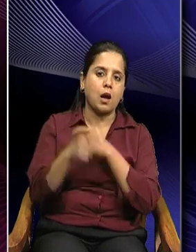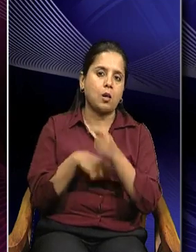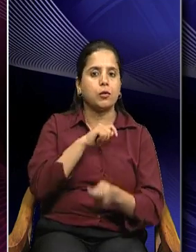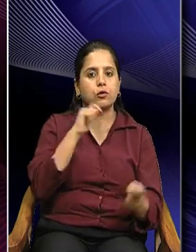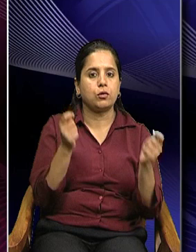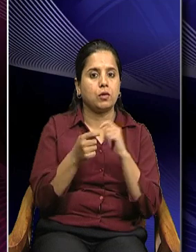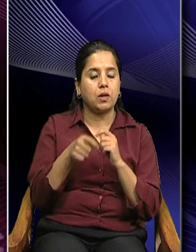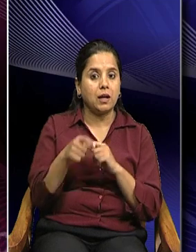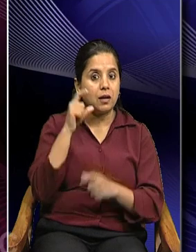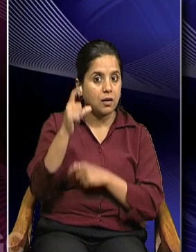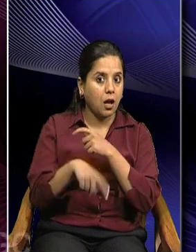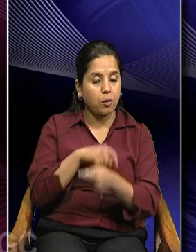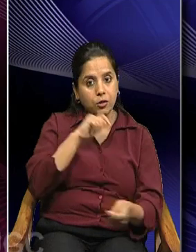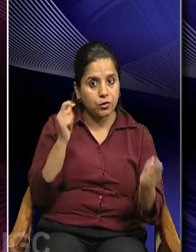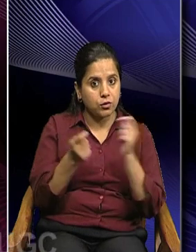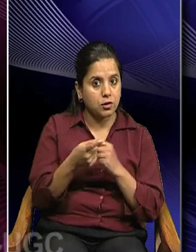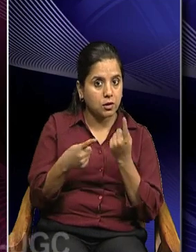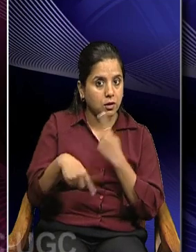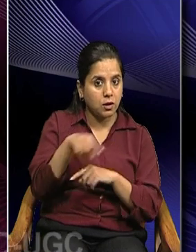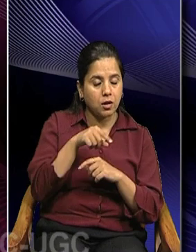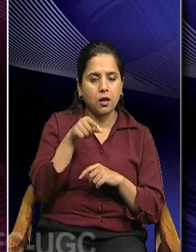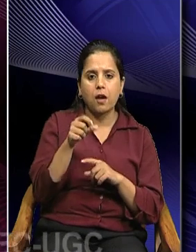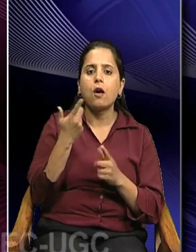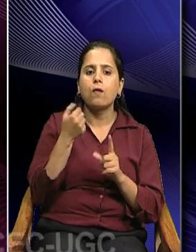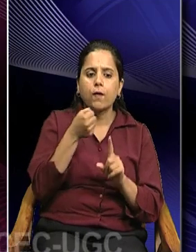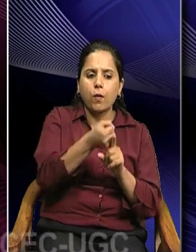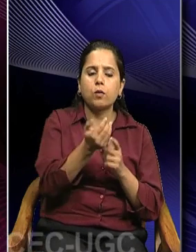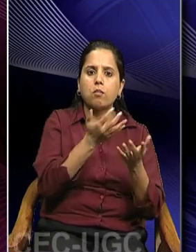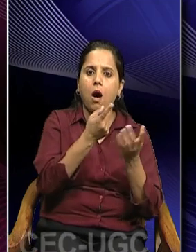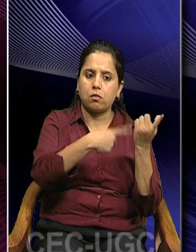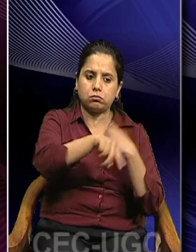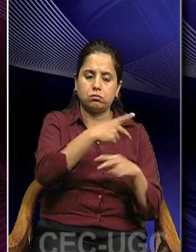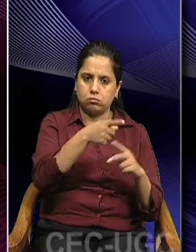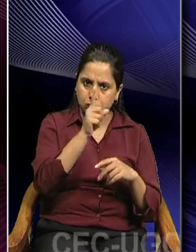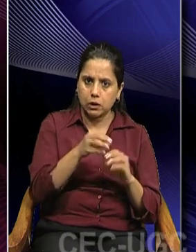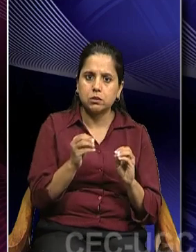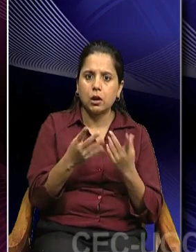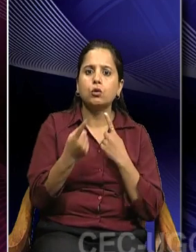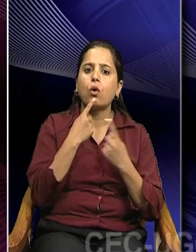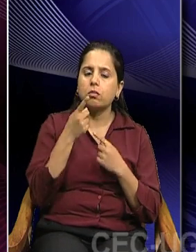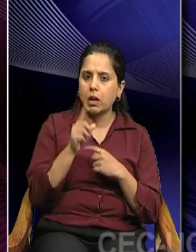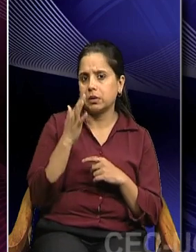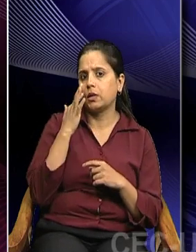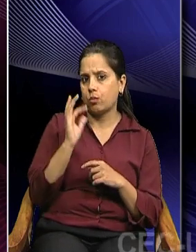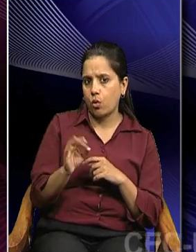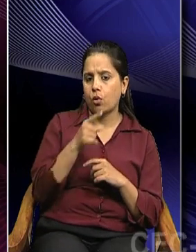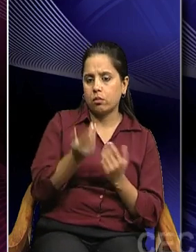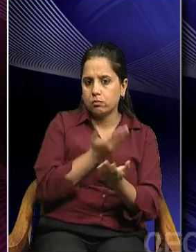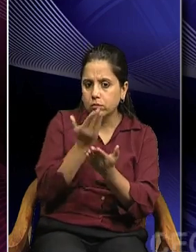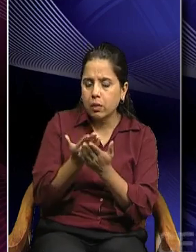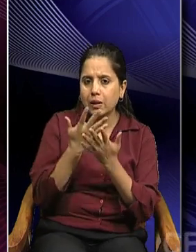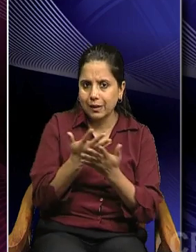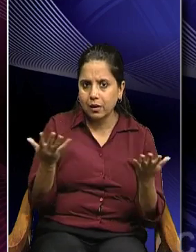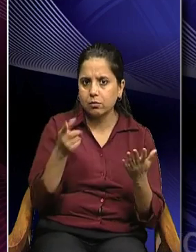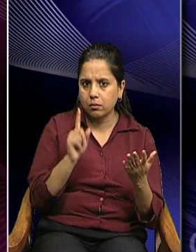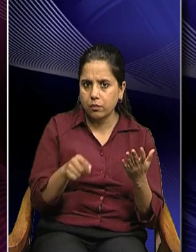it was industrial revolution which forced marketers to start talking about offering a product in